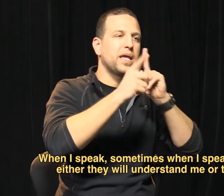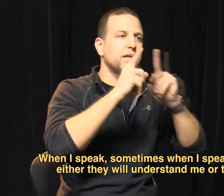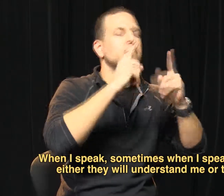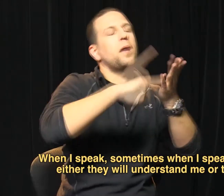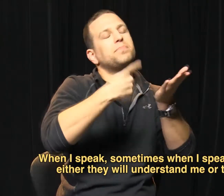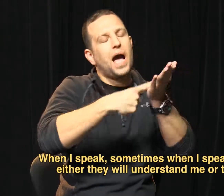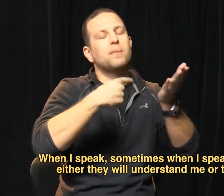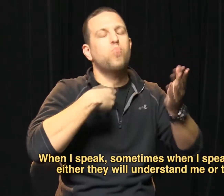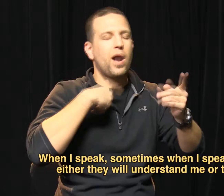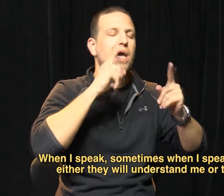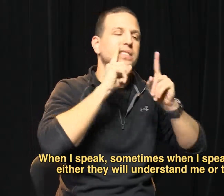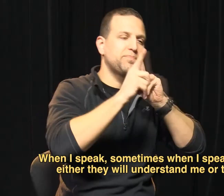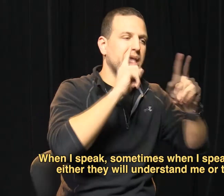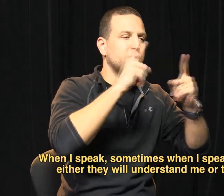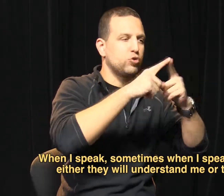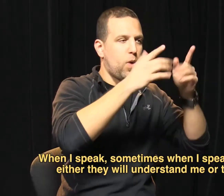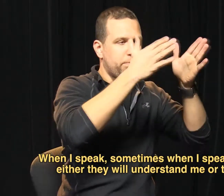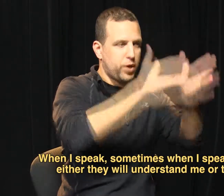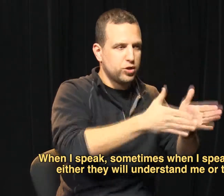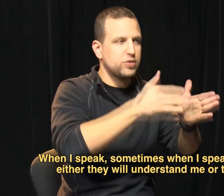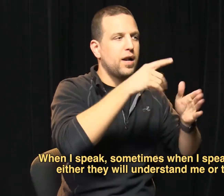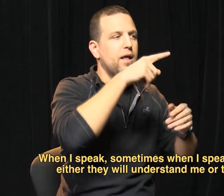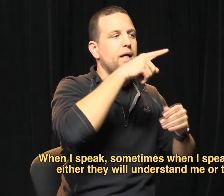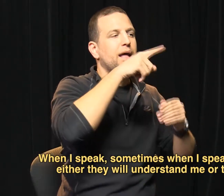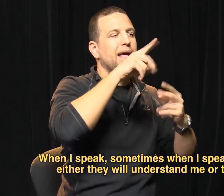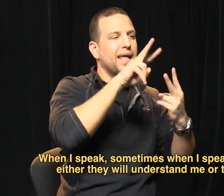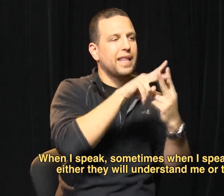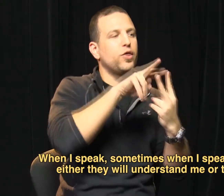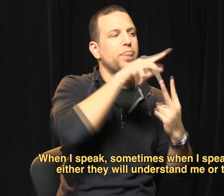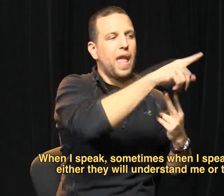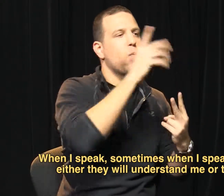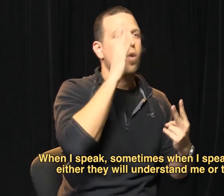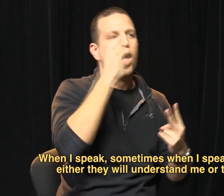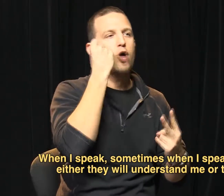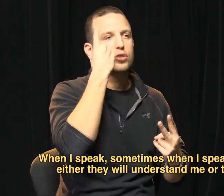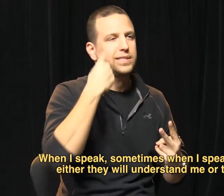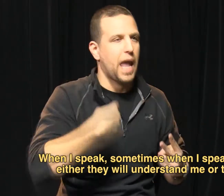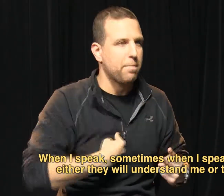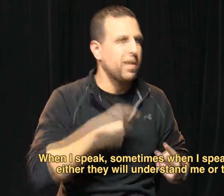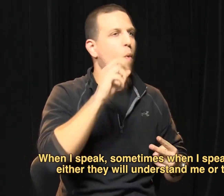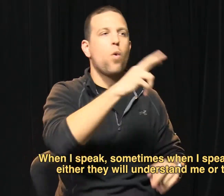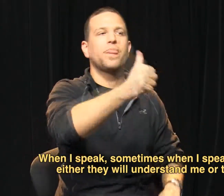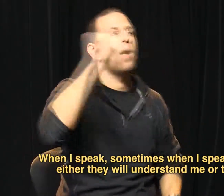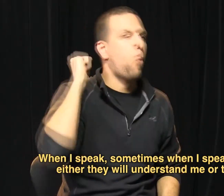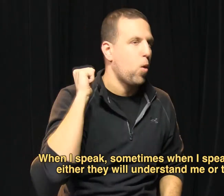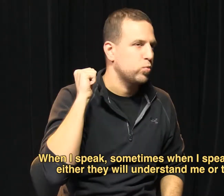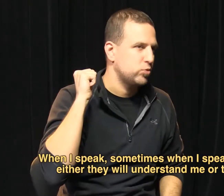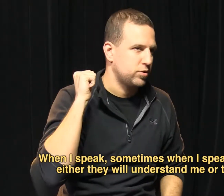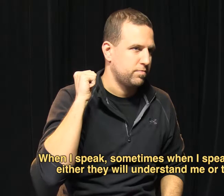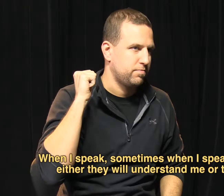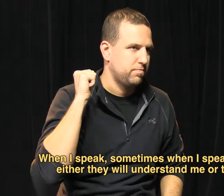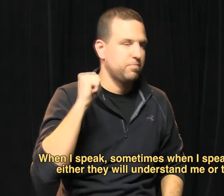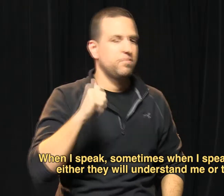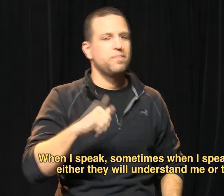A student on screen communicating using sign language. He speaks to the camera and says, "When I